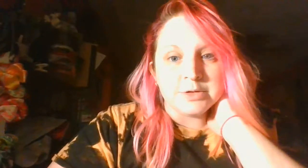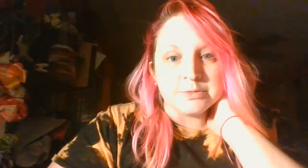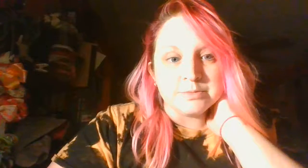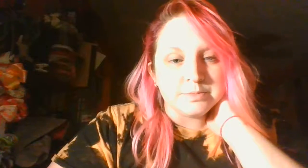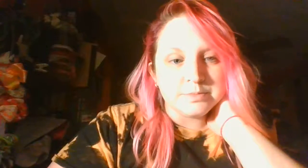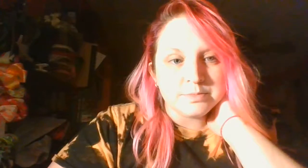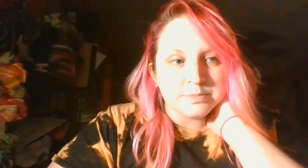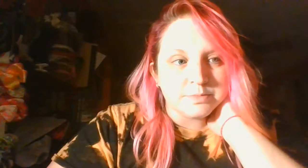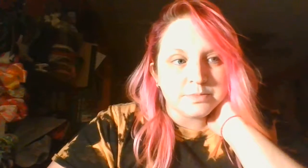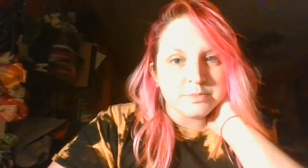you're